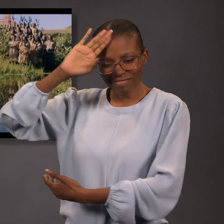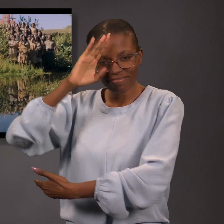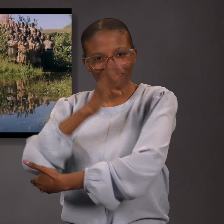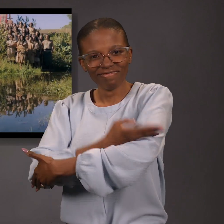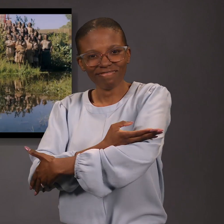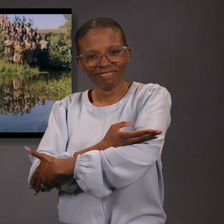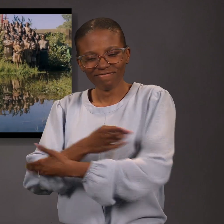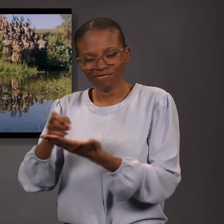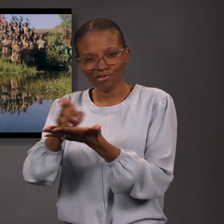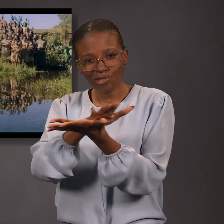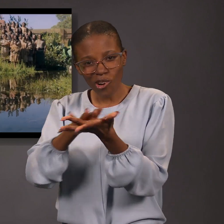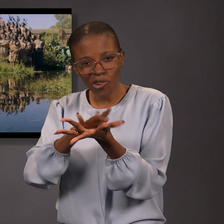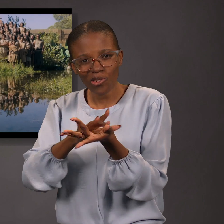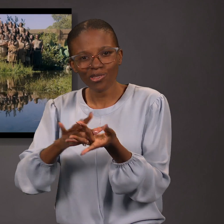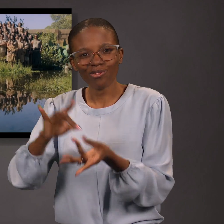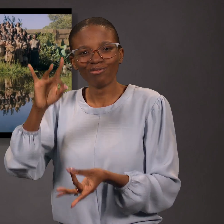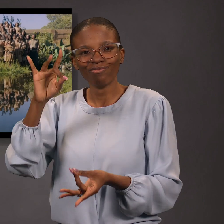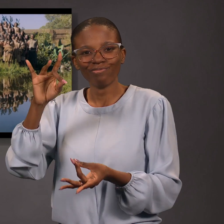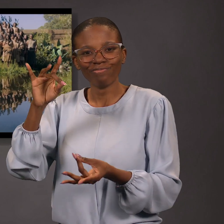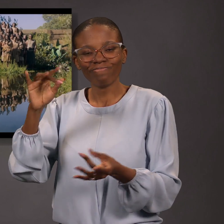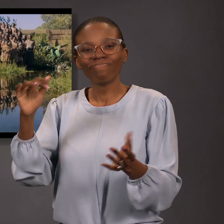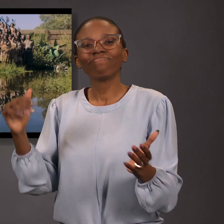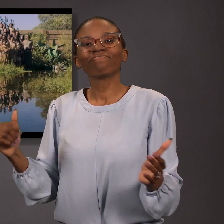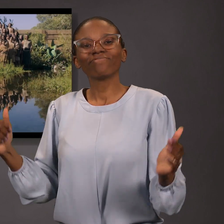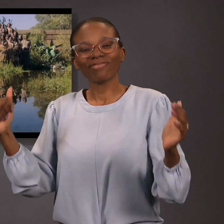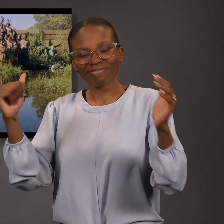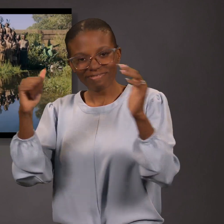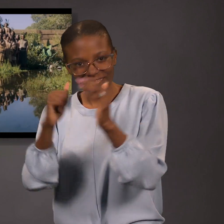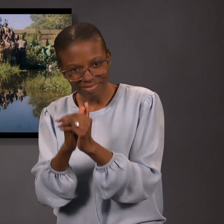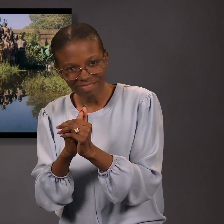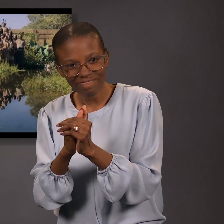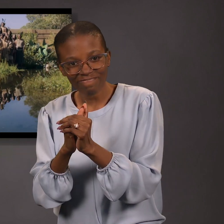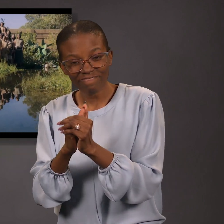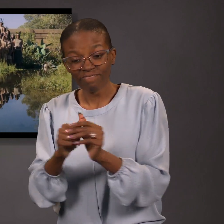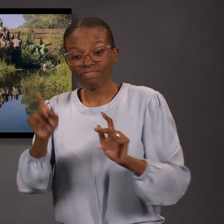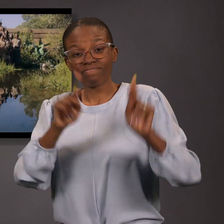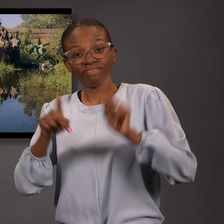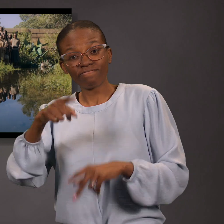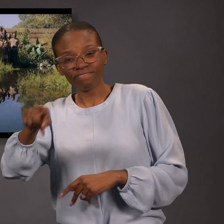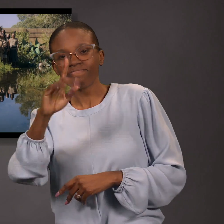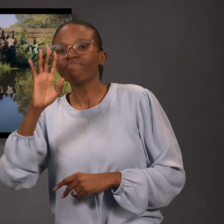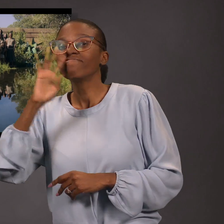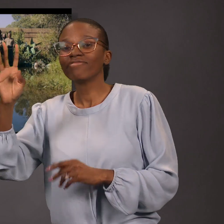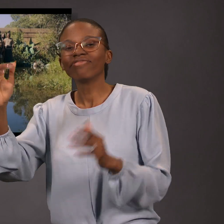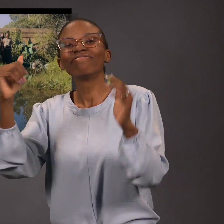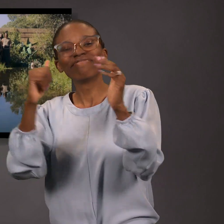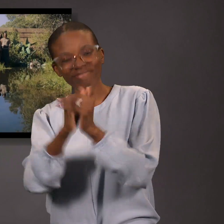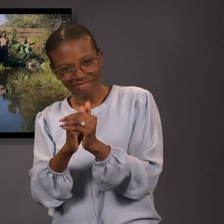Father, and of the Son, and of the Holy Ghost. Amen. Amen.